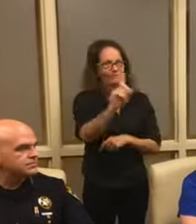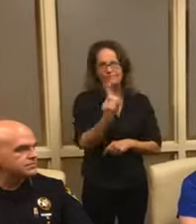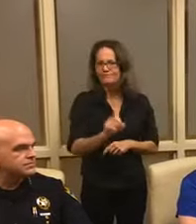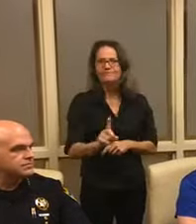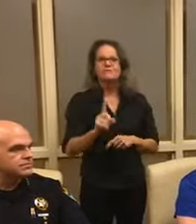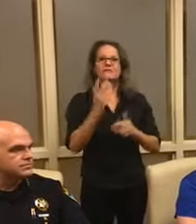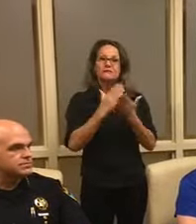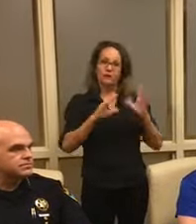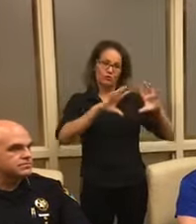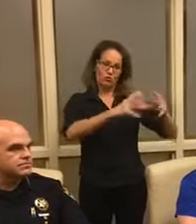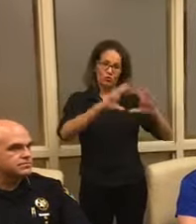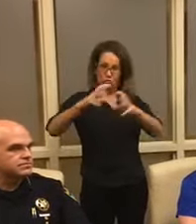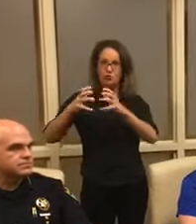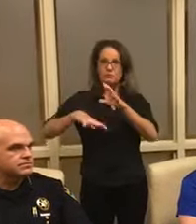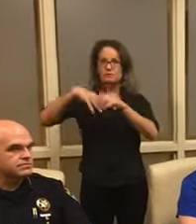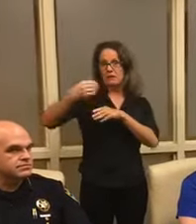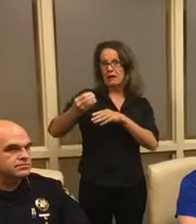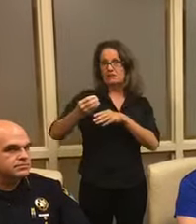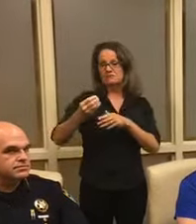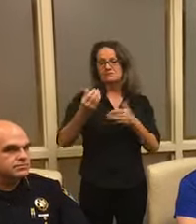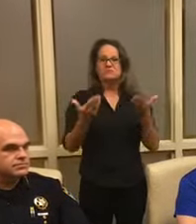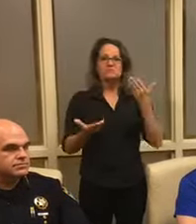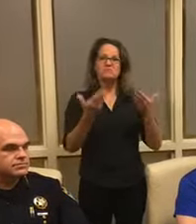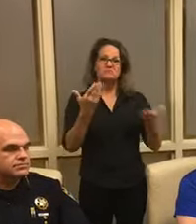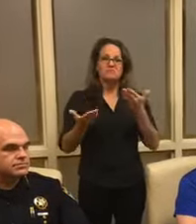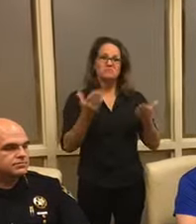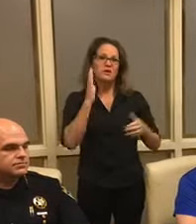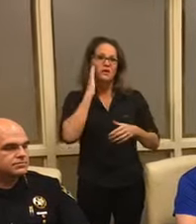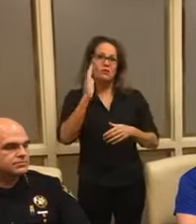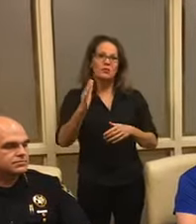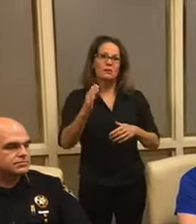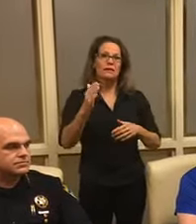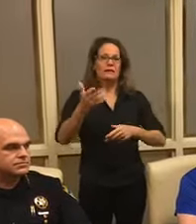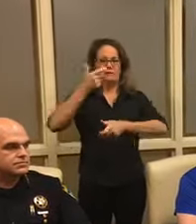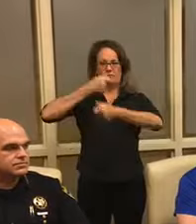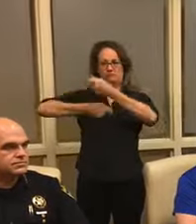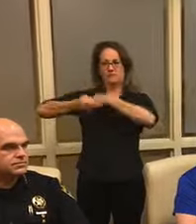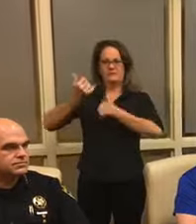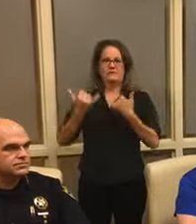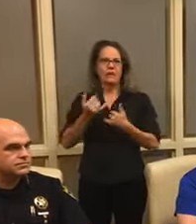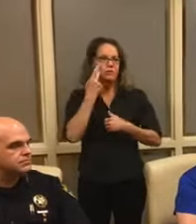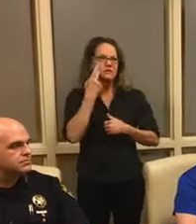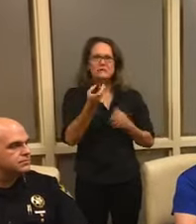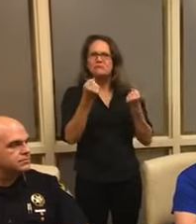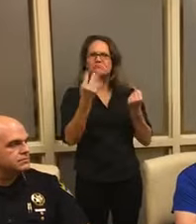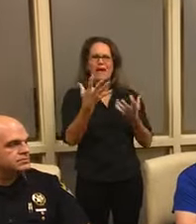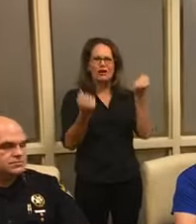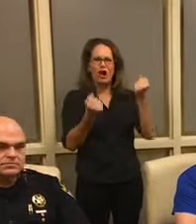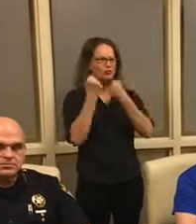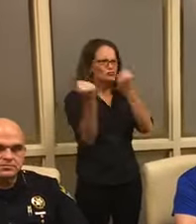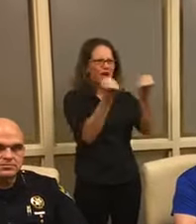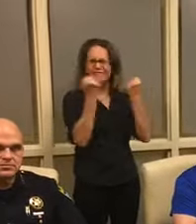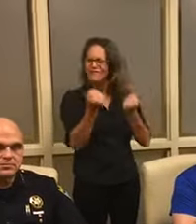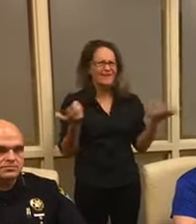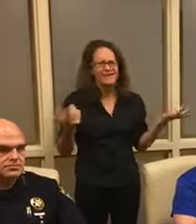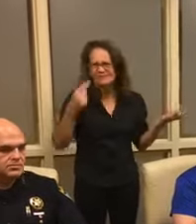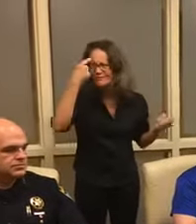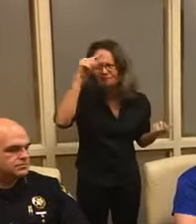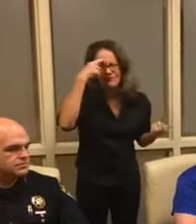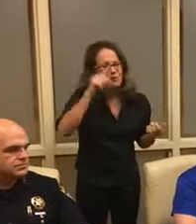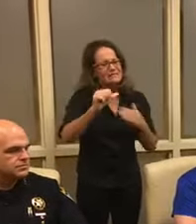are out there that will possibly be getting pulled in soon are seeing a lot of cars actually driving around, and it's just extremely